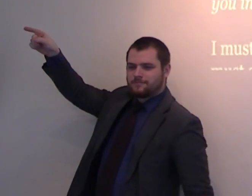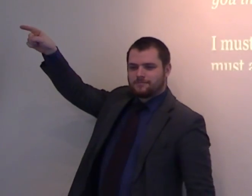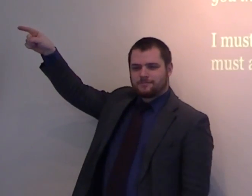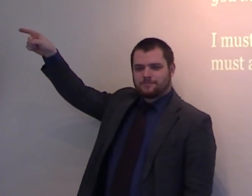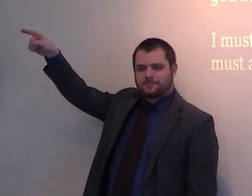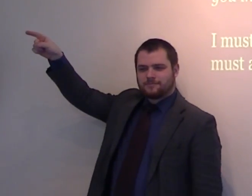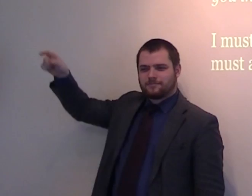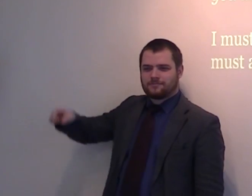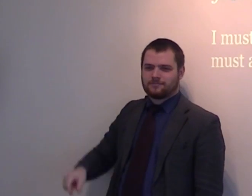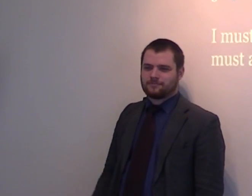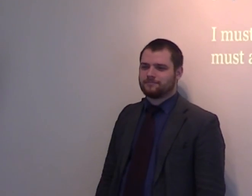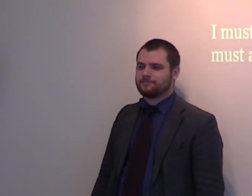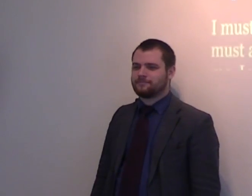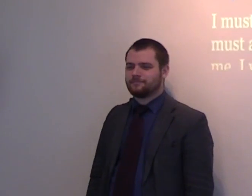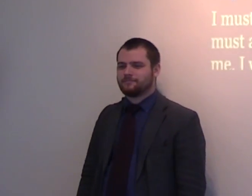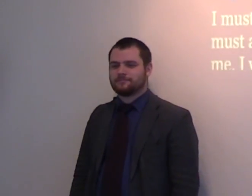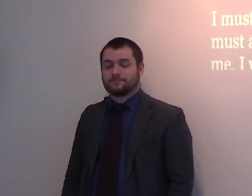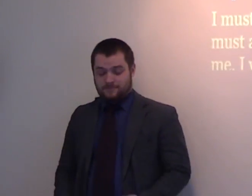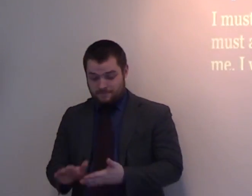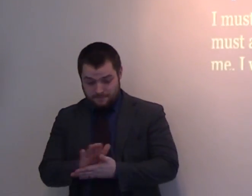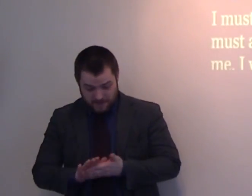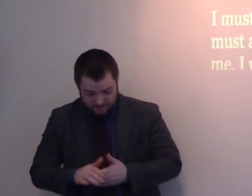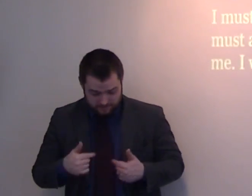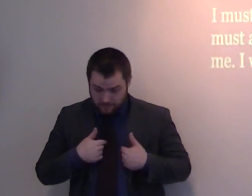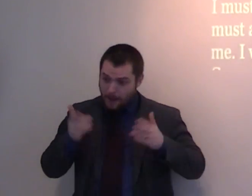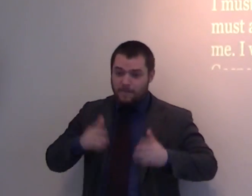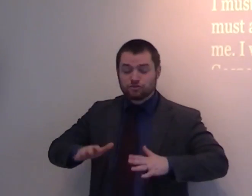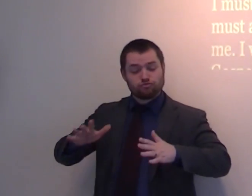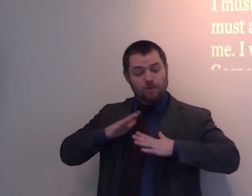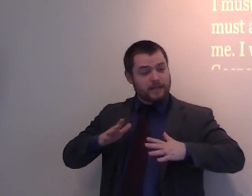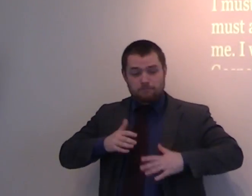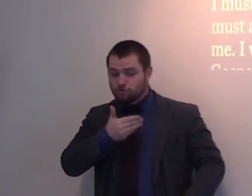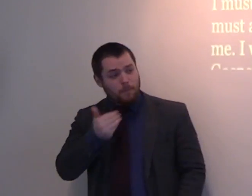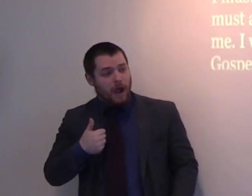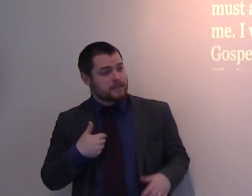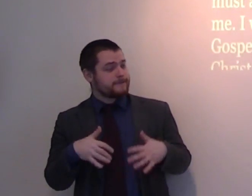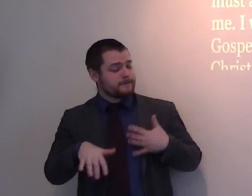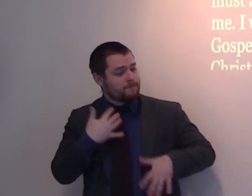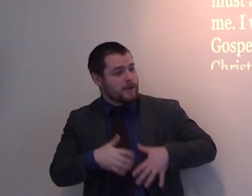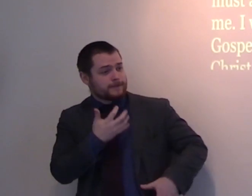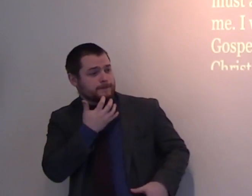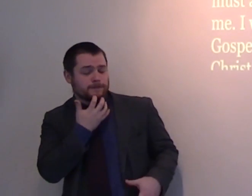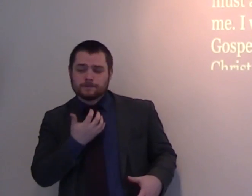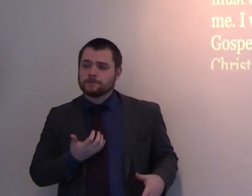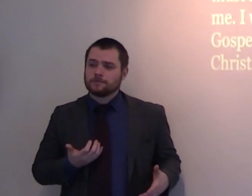End quote. I must be ready to suffer for Christ. I must accept people teasing